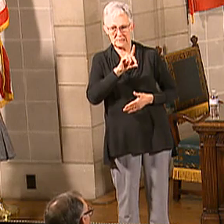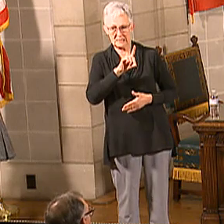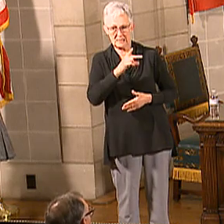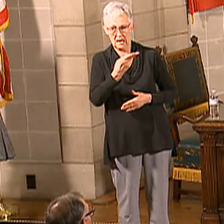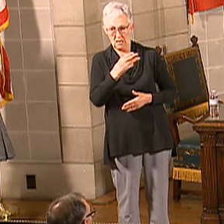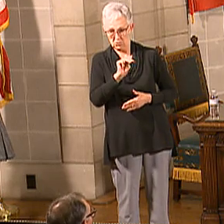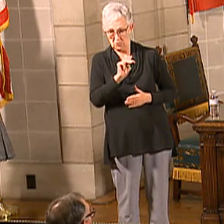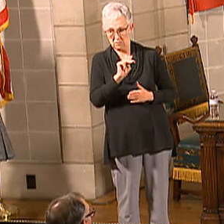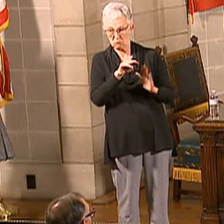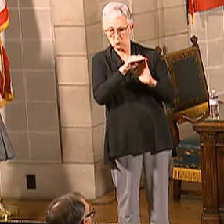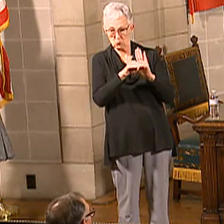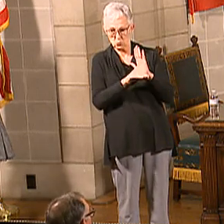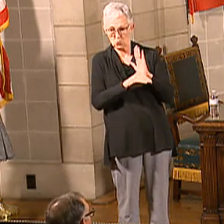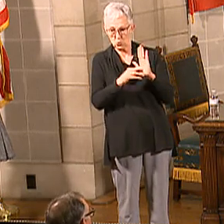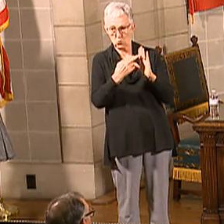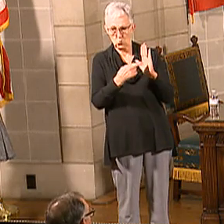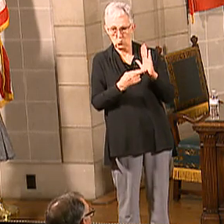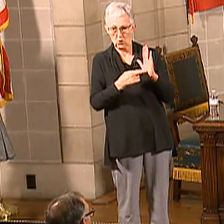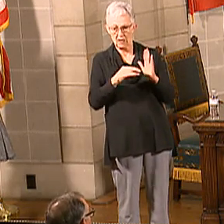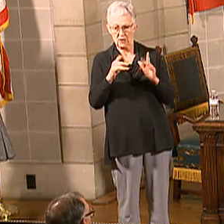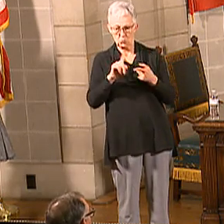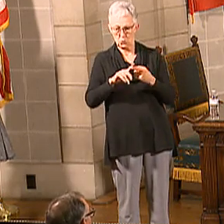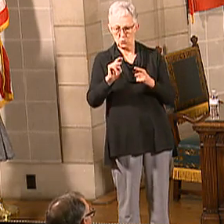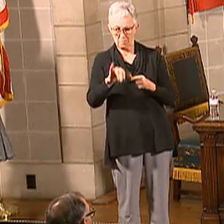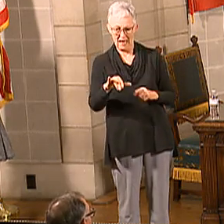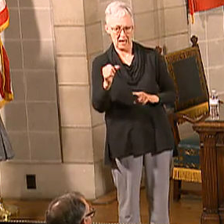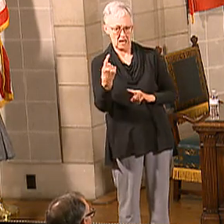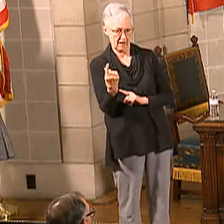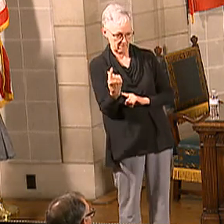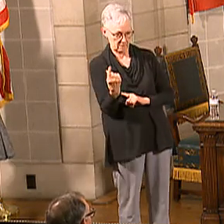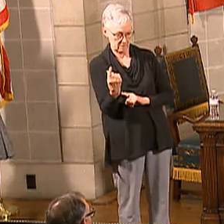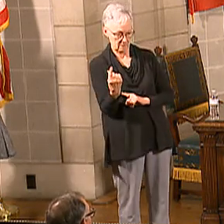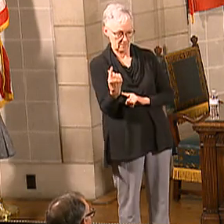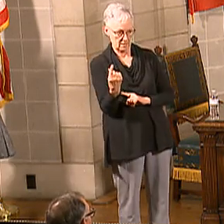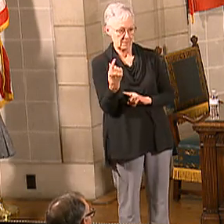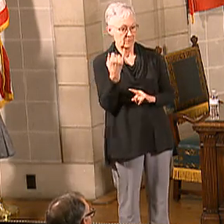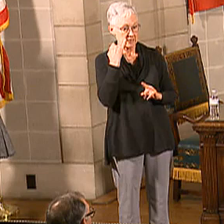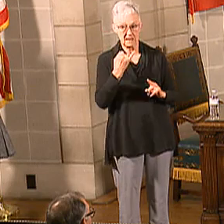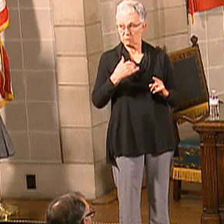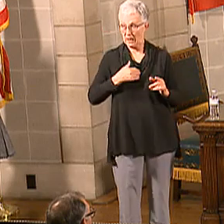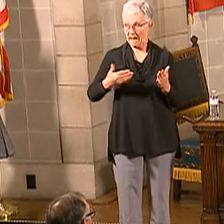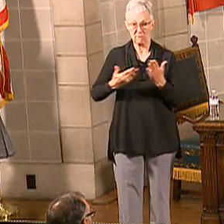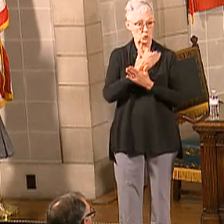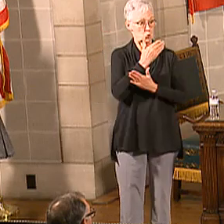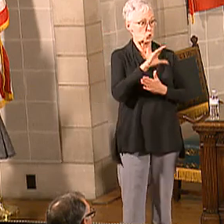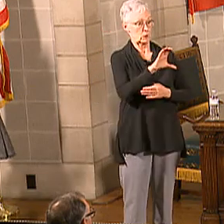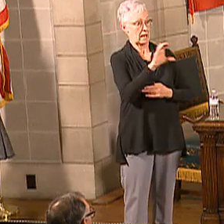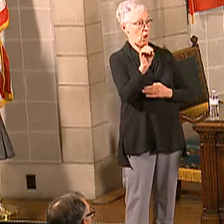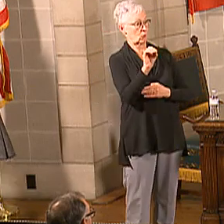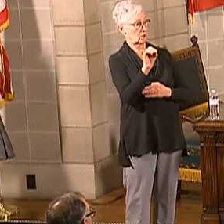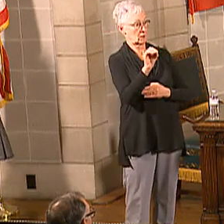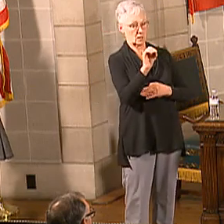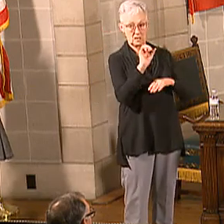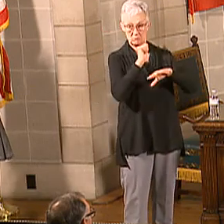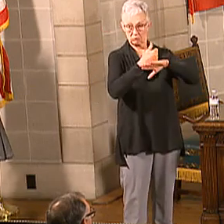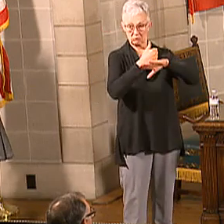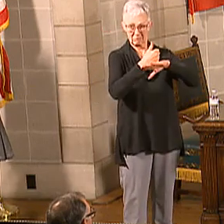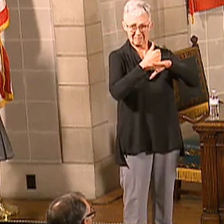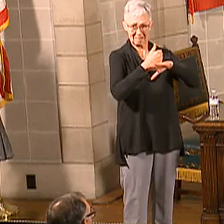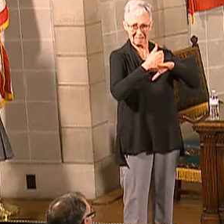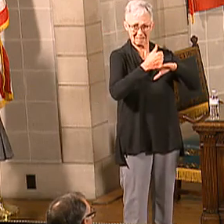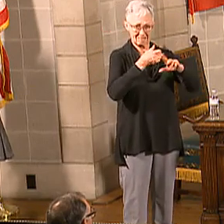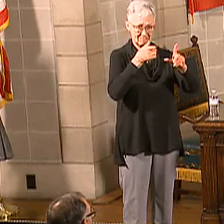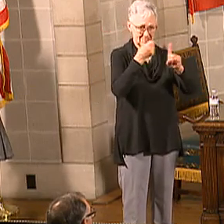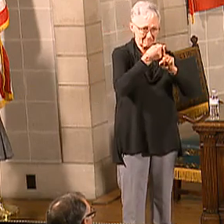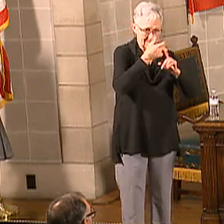rule. Even when we look and say that we can start relaxing some of these rules, we will not take them all off